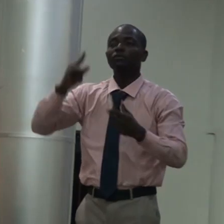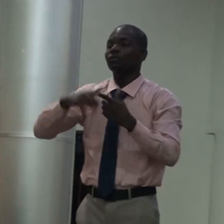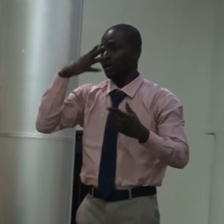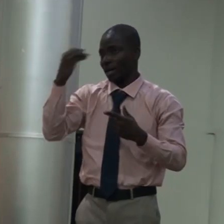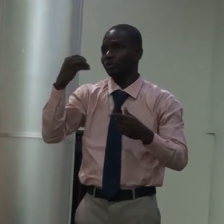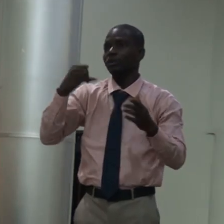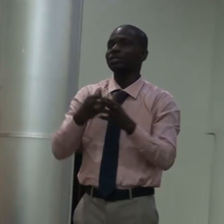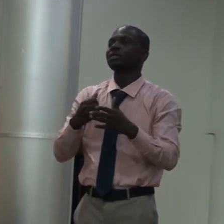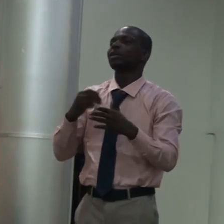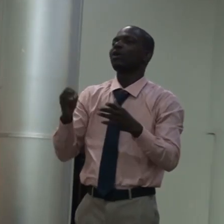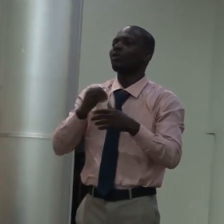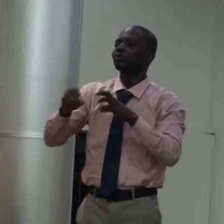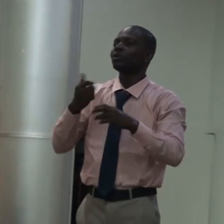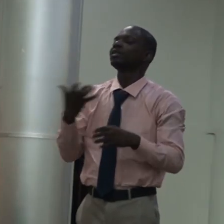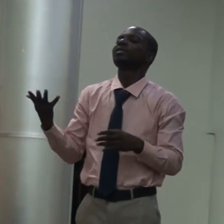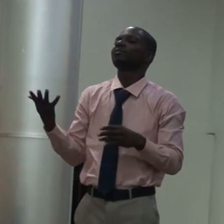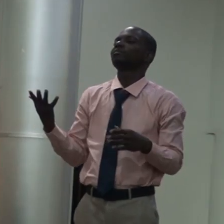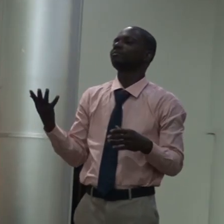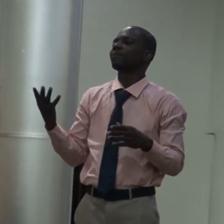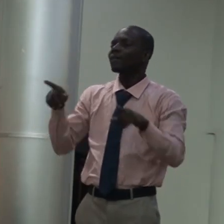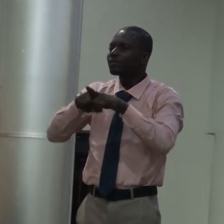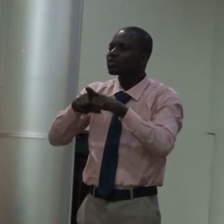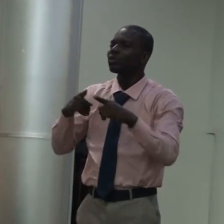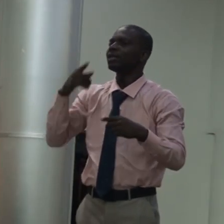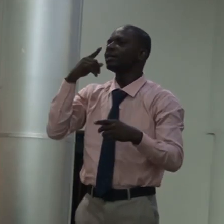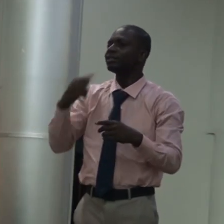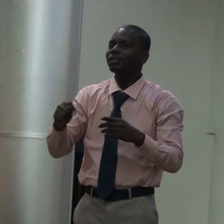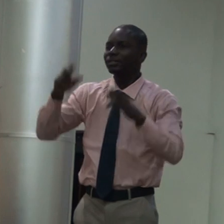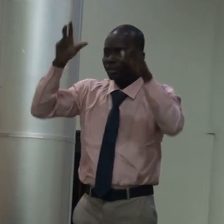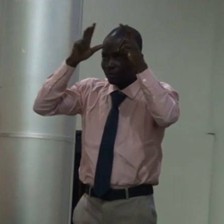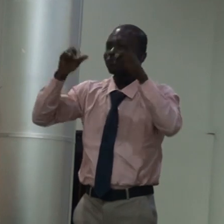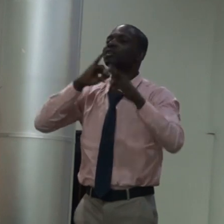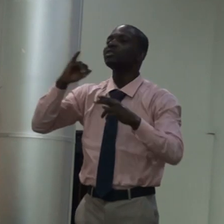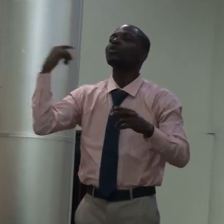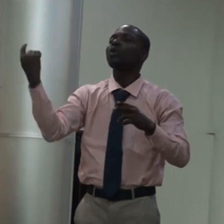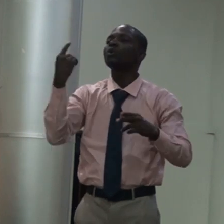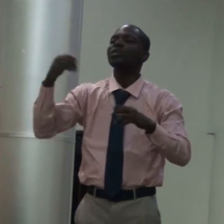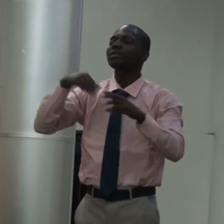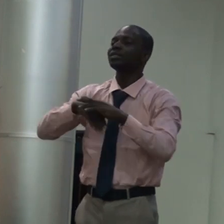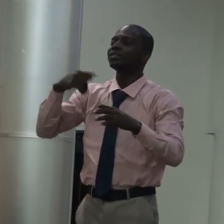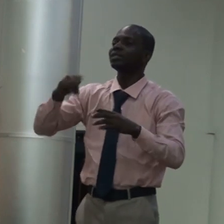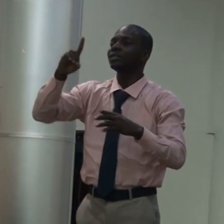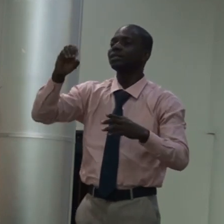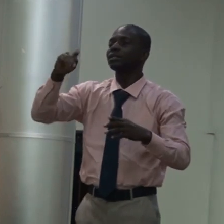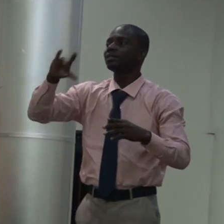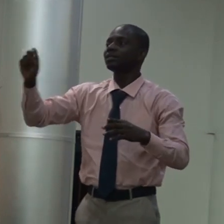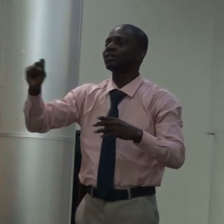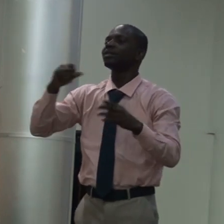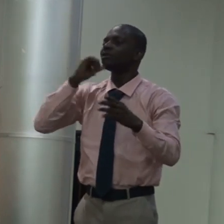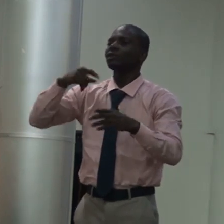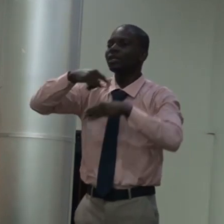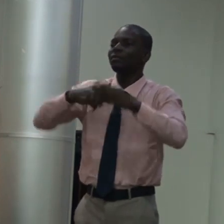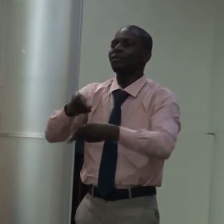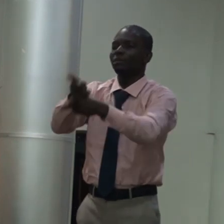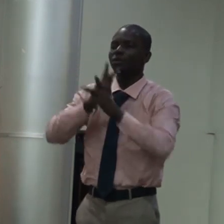it, scan it, or do anything. So the devil is always in the details. It's not about